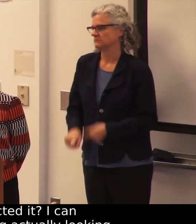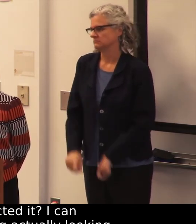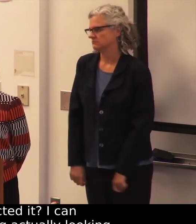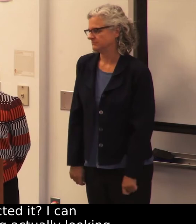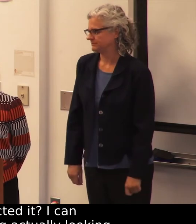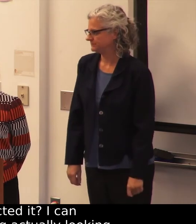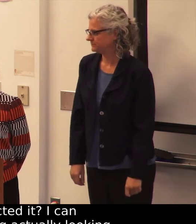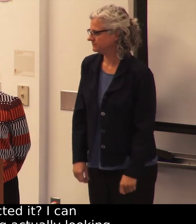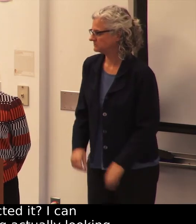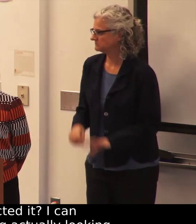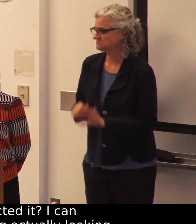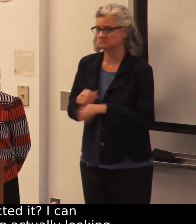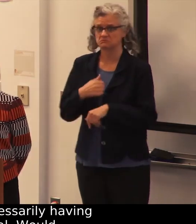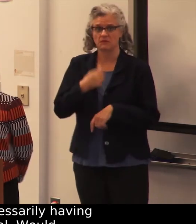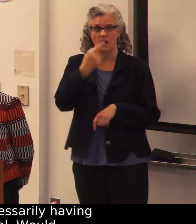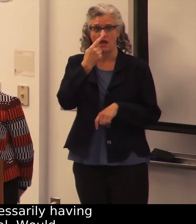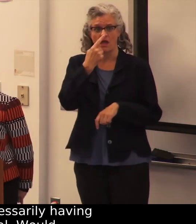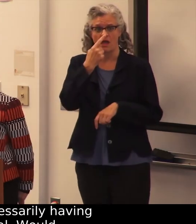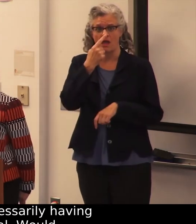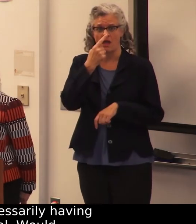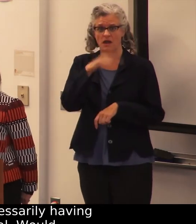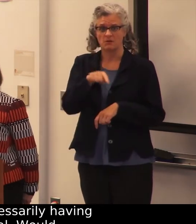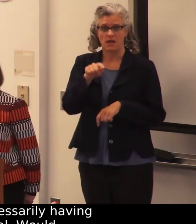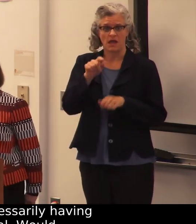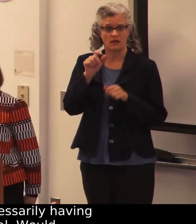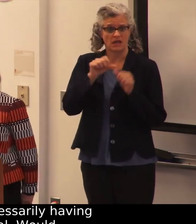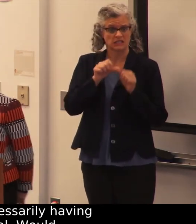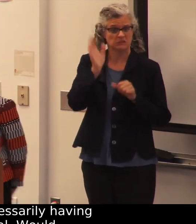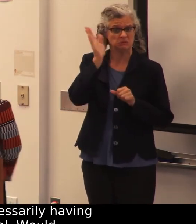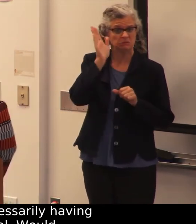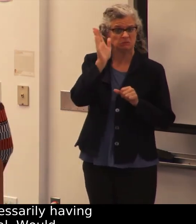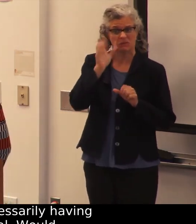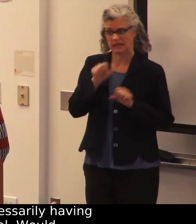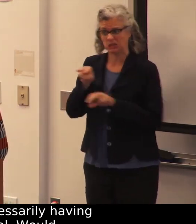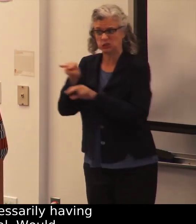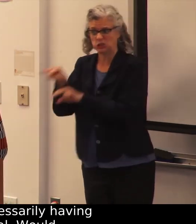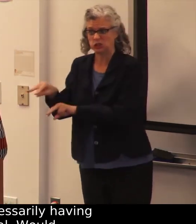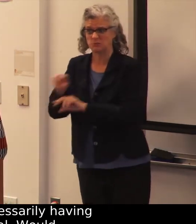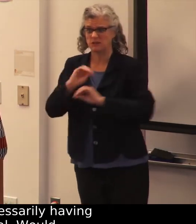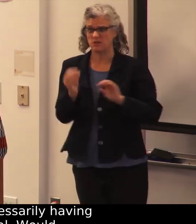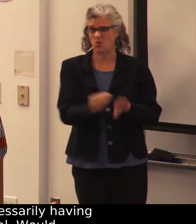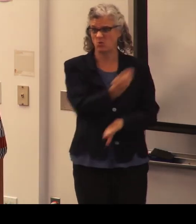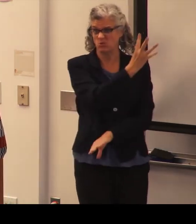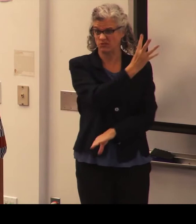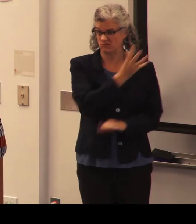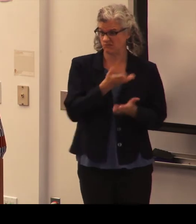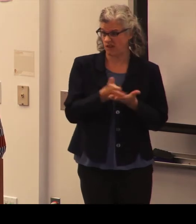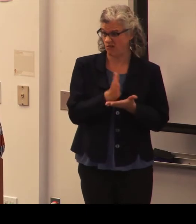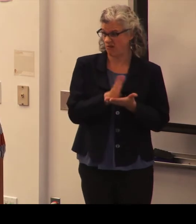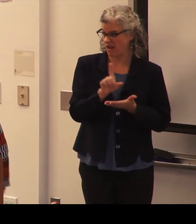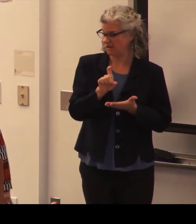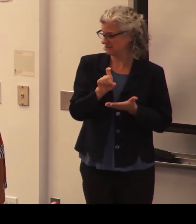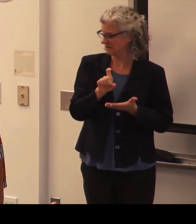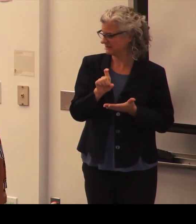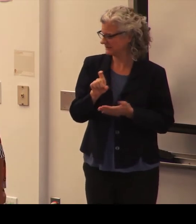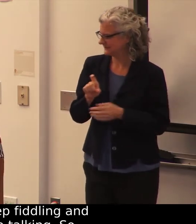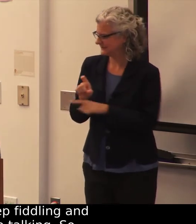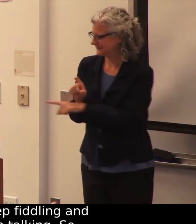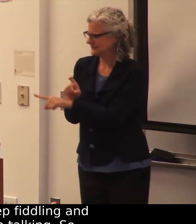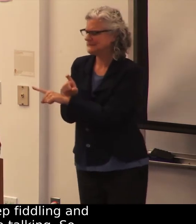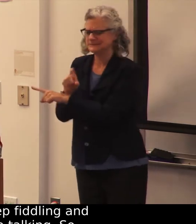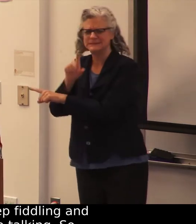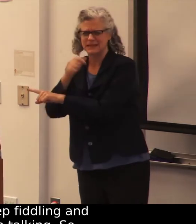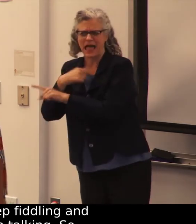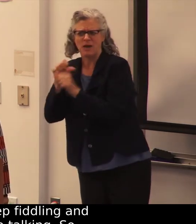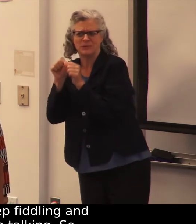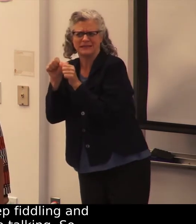I can continue talking, actually looking at my own stuff without necessarily having a visual. Will that work? Yeah, I'll just, can I keep fiddling? Yes, you can fiddling? Keep,